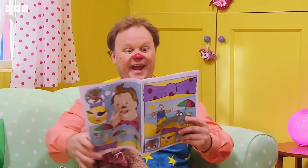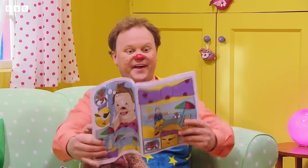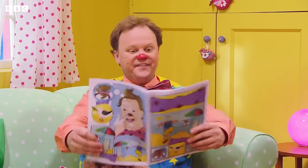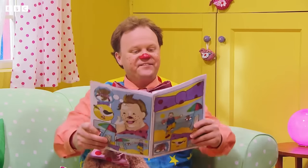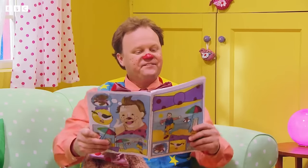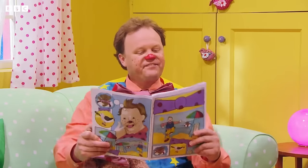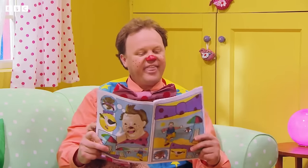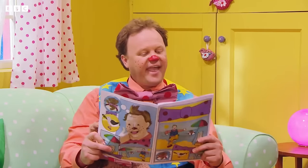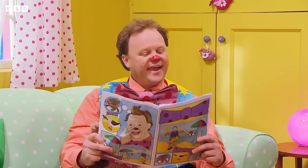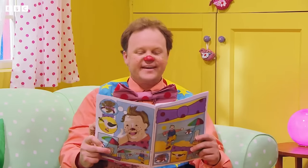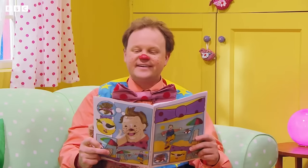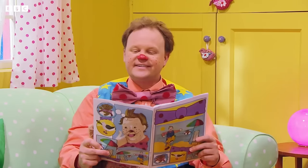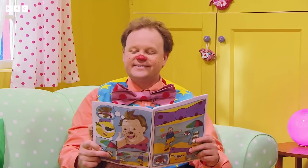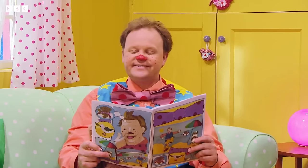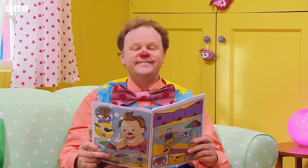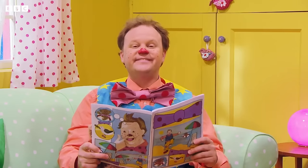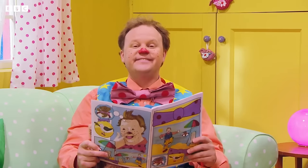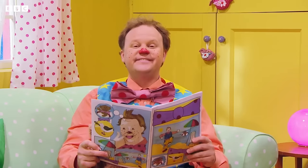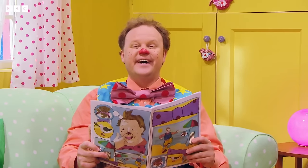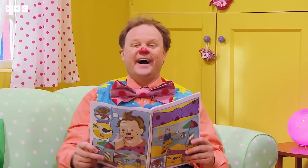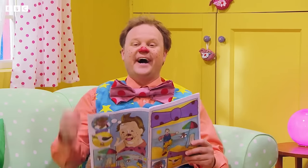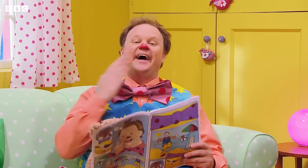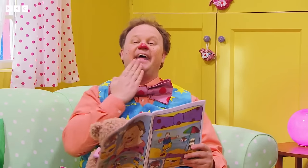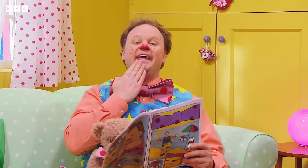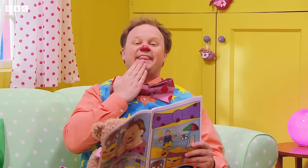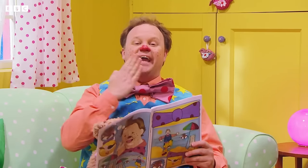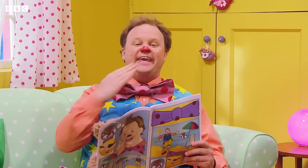Good idea, Mr. Tumble. Thank you.